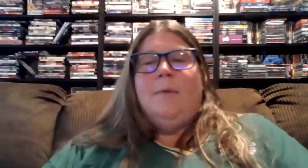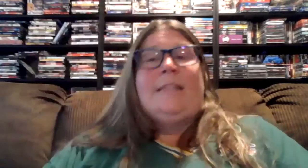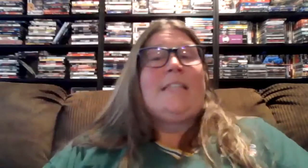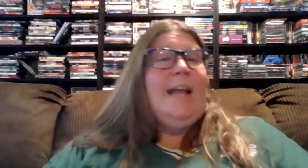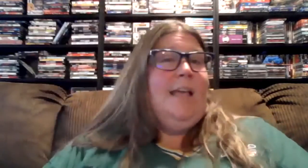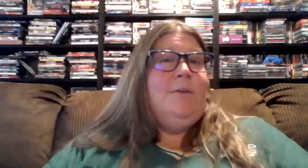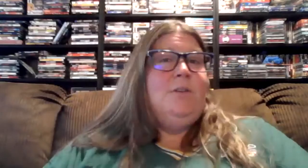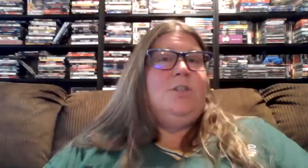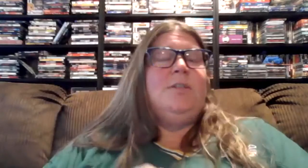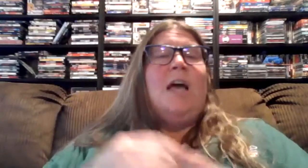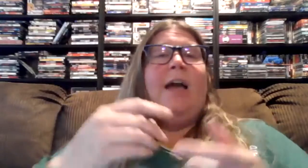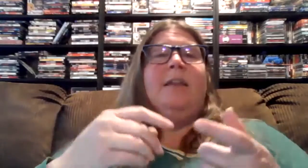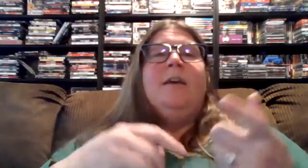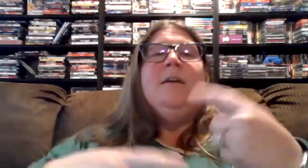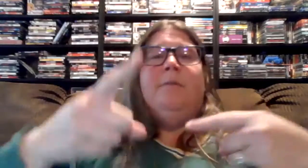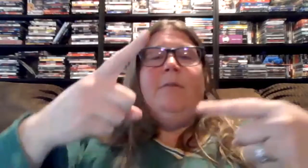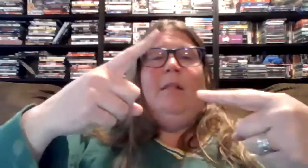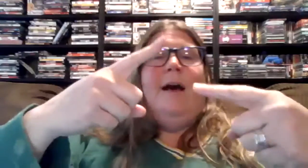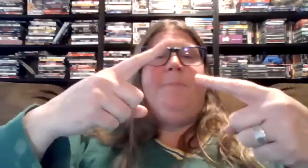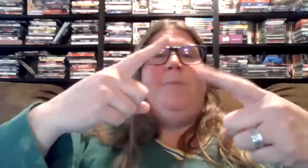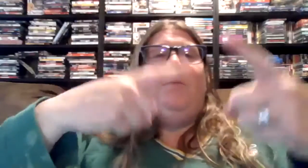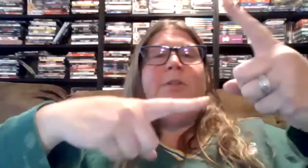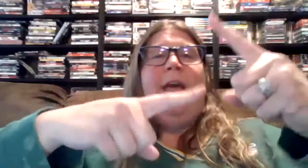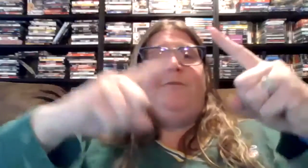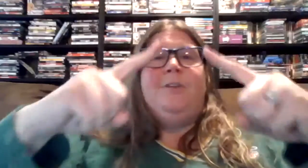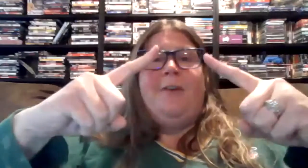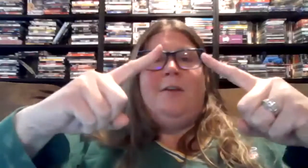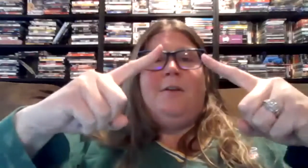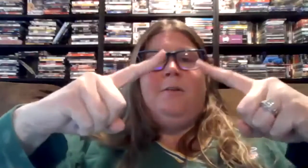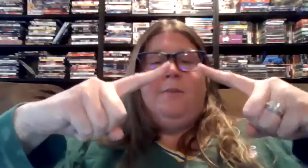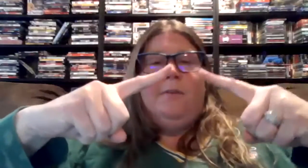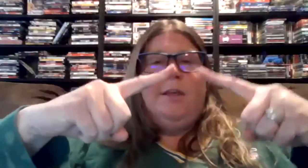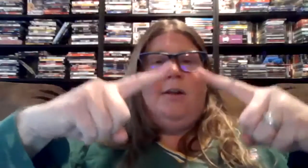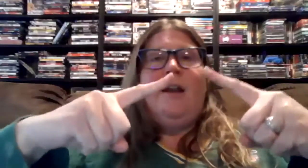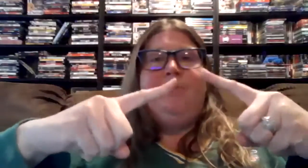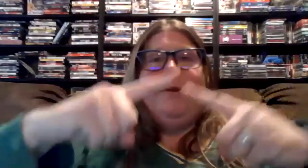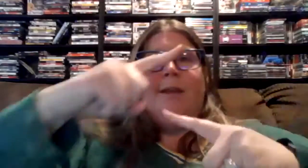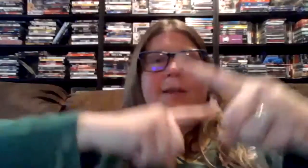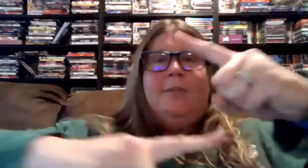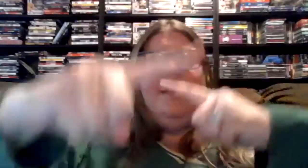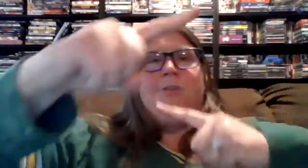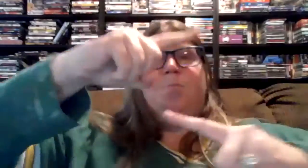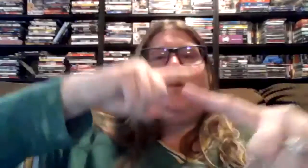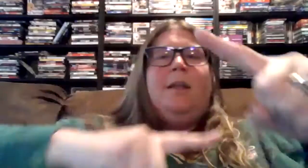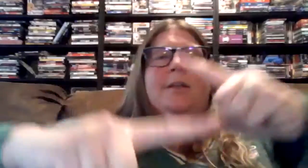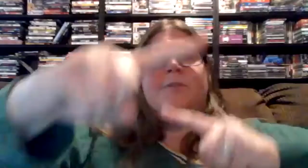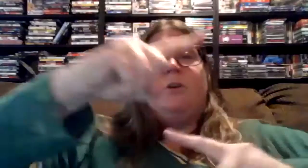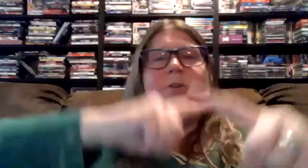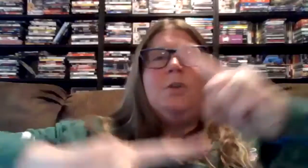And sign language. So sign, a lot of people will have 2 fingers that are kind of pointing together and you bring it in a circle